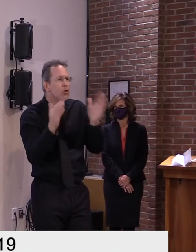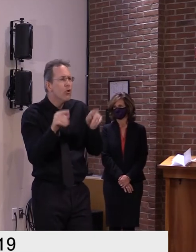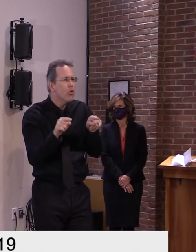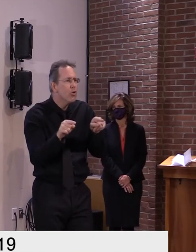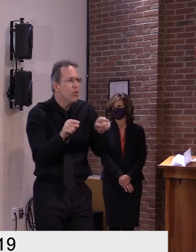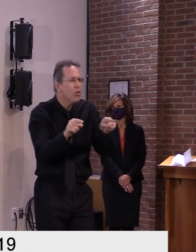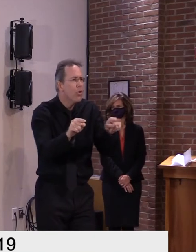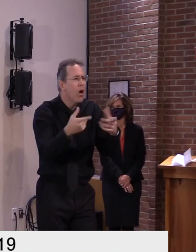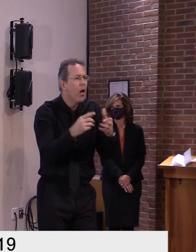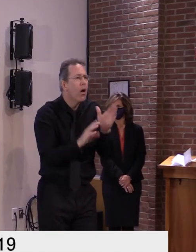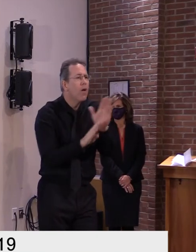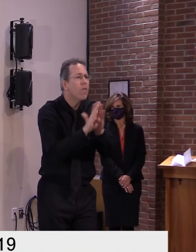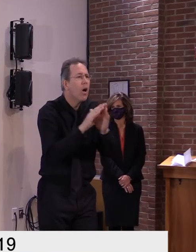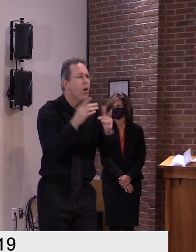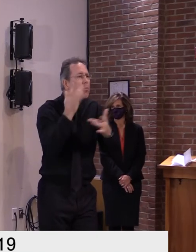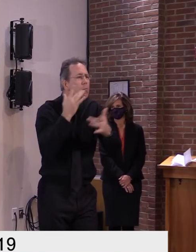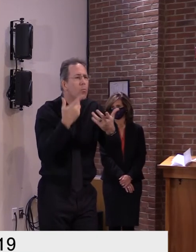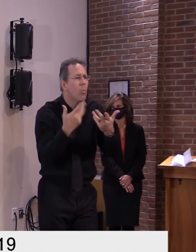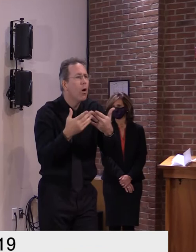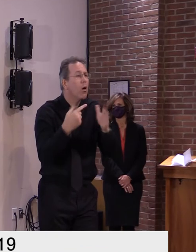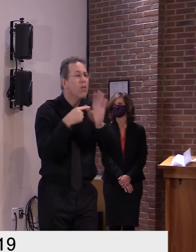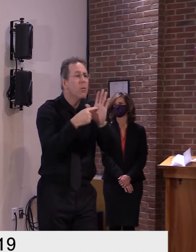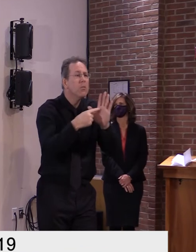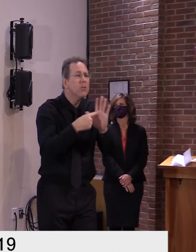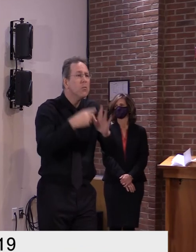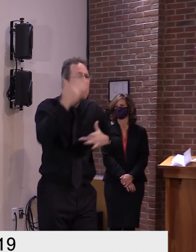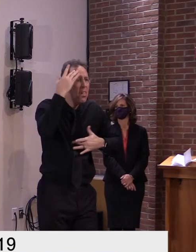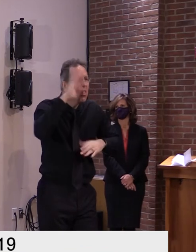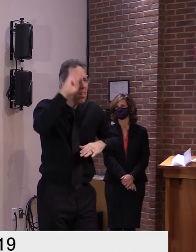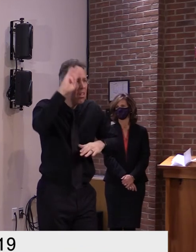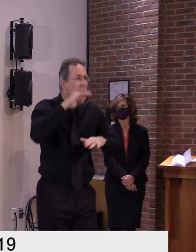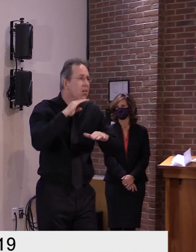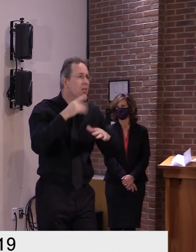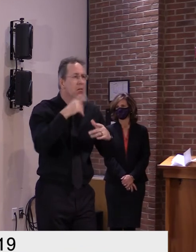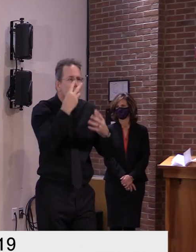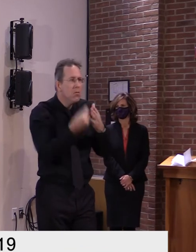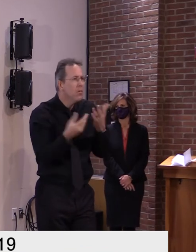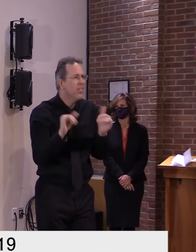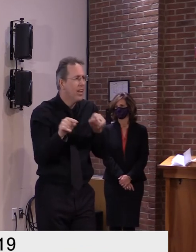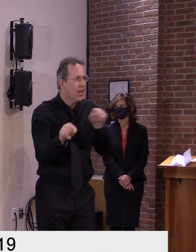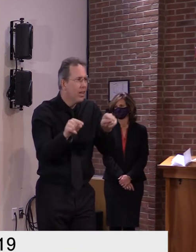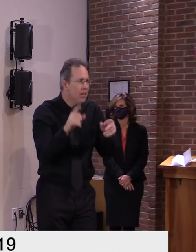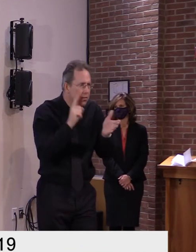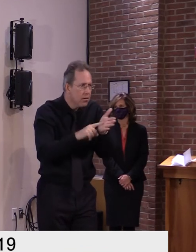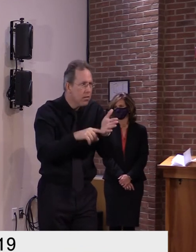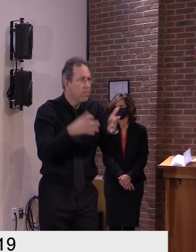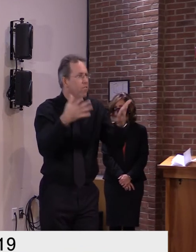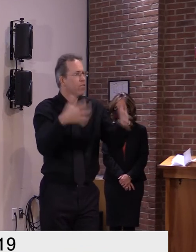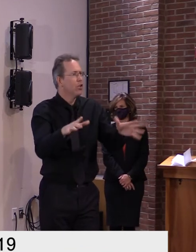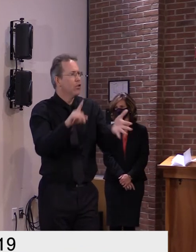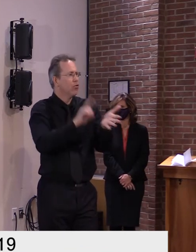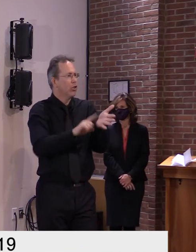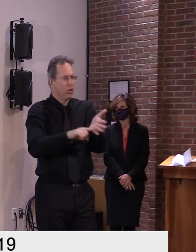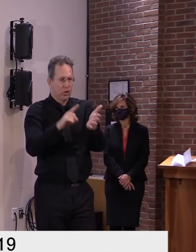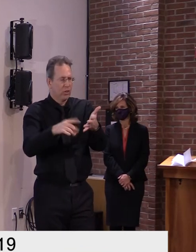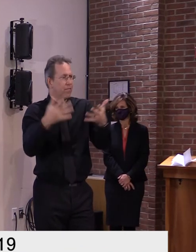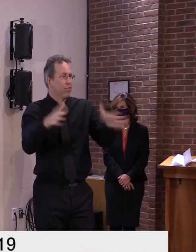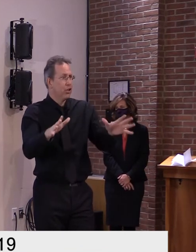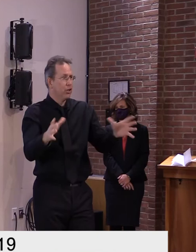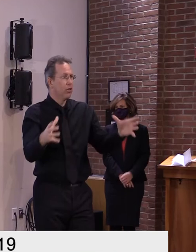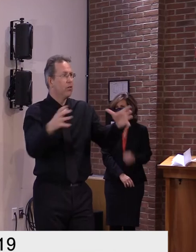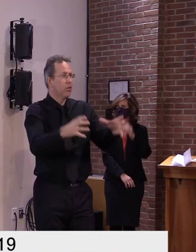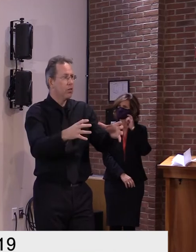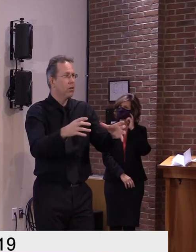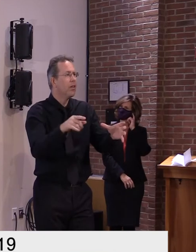and are PCR positive, they've achieved the outcome. And both studies showed that dramatically less